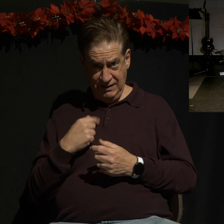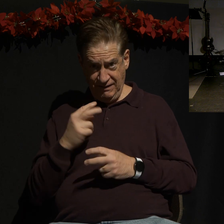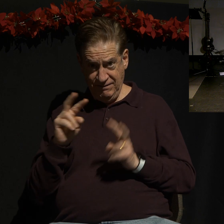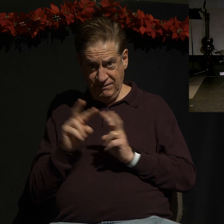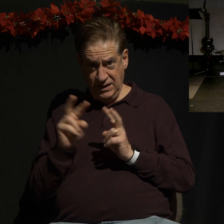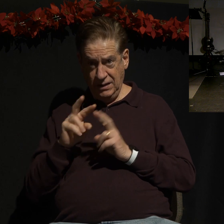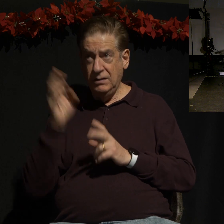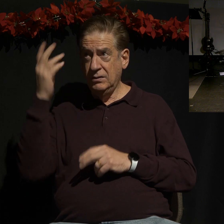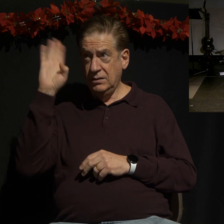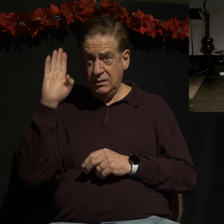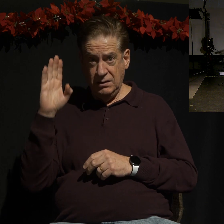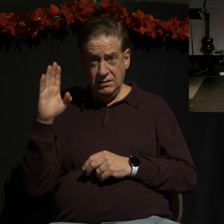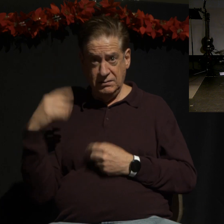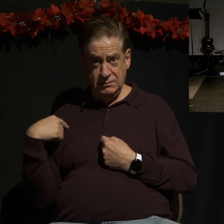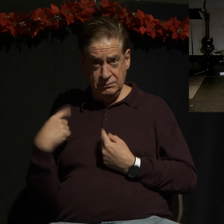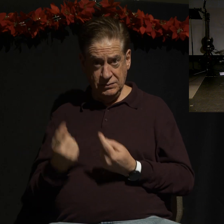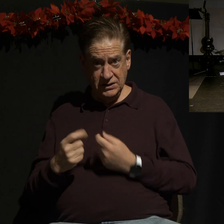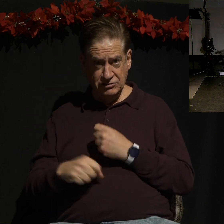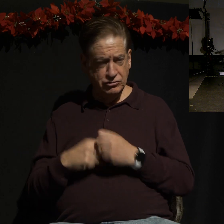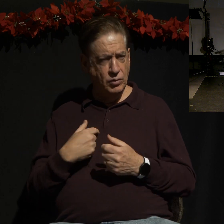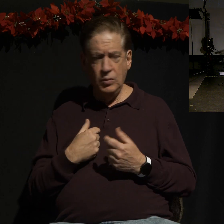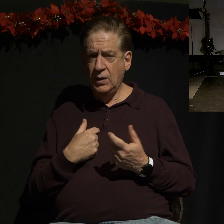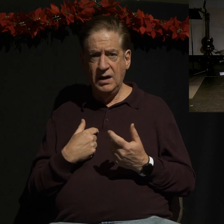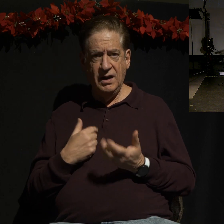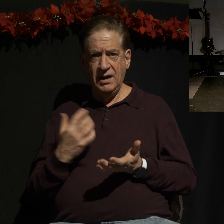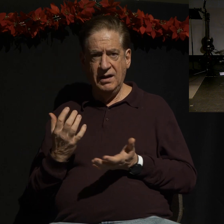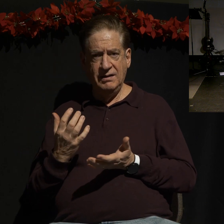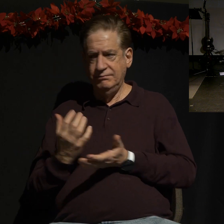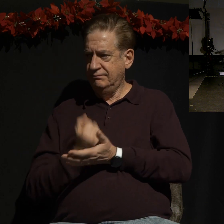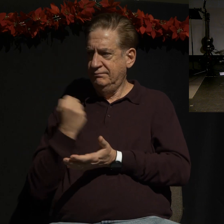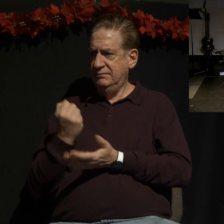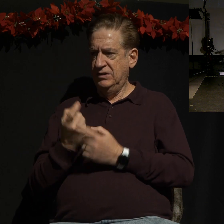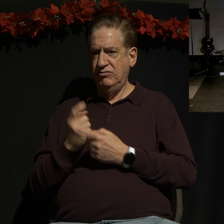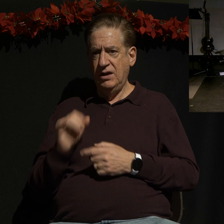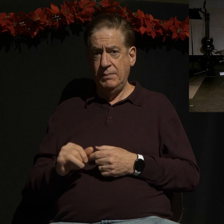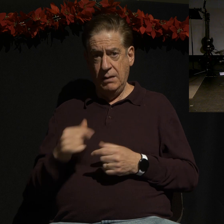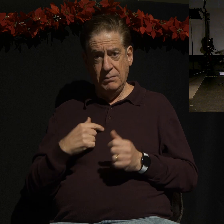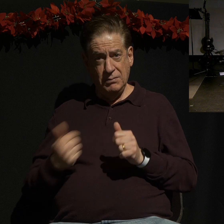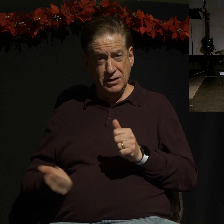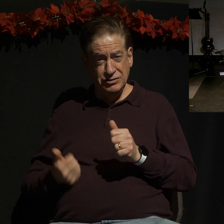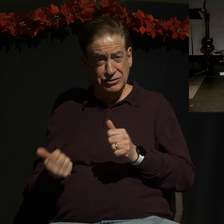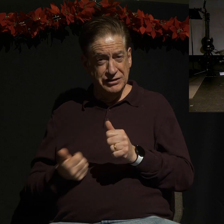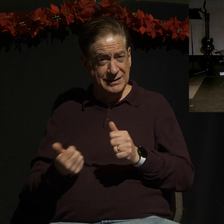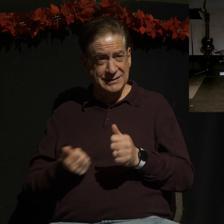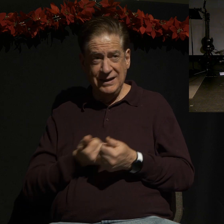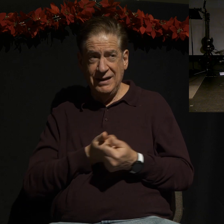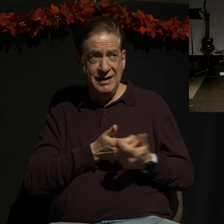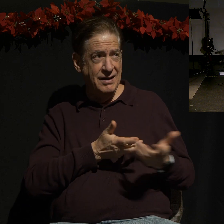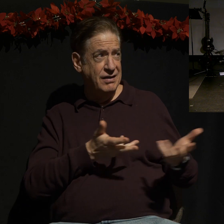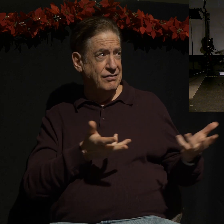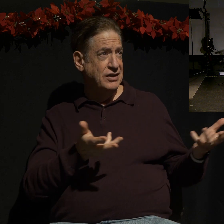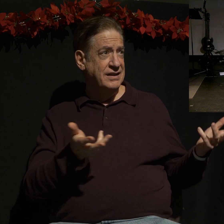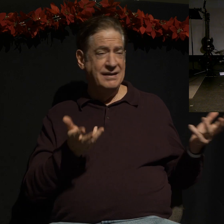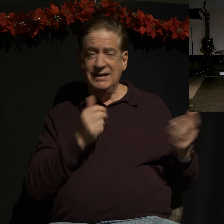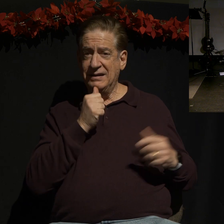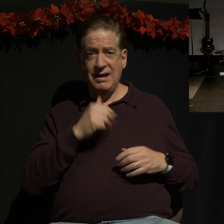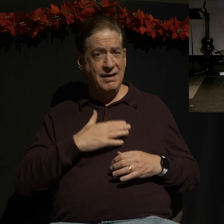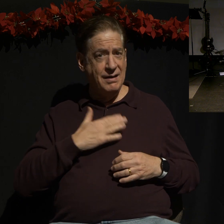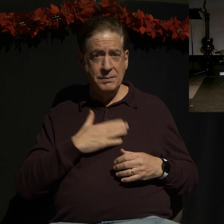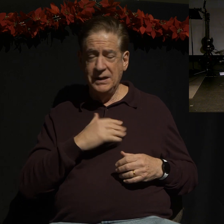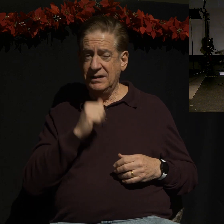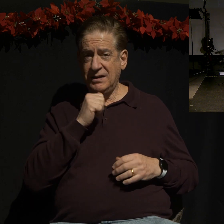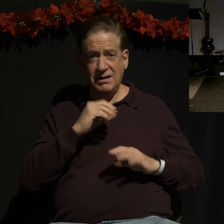year? And what did I reap from that? Am I chasing everything, not happy,